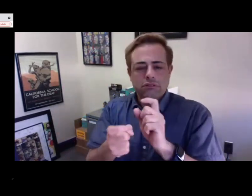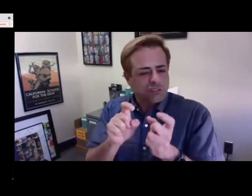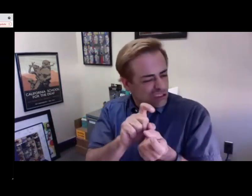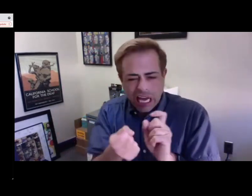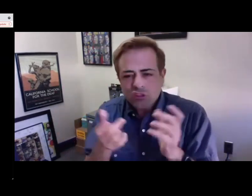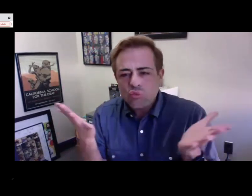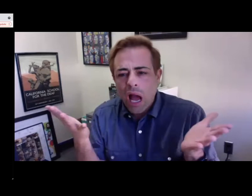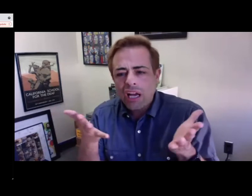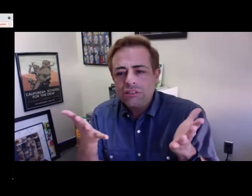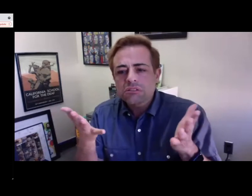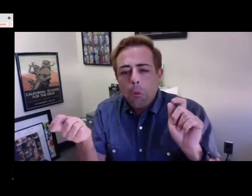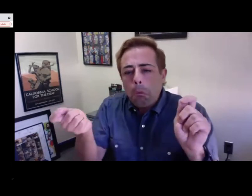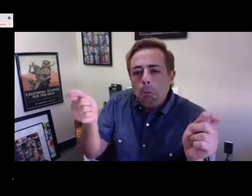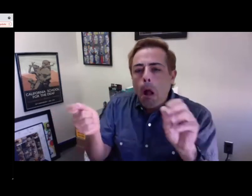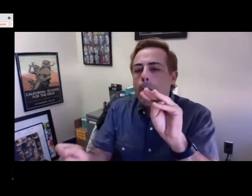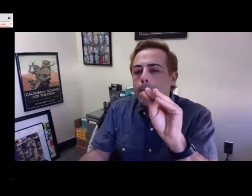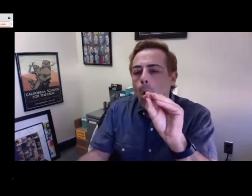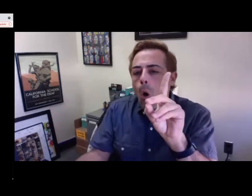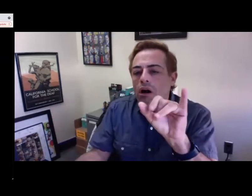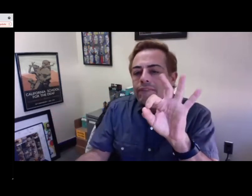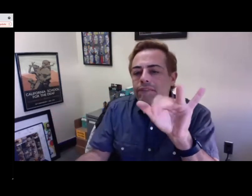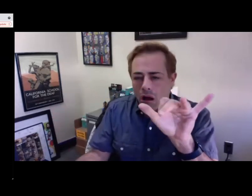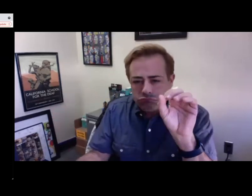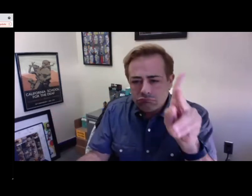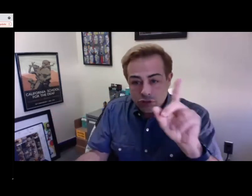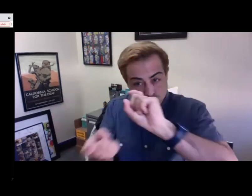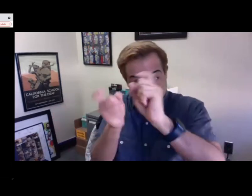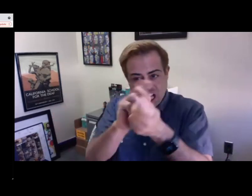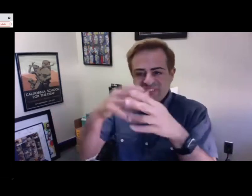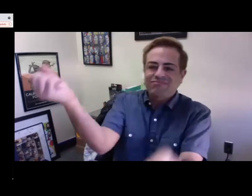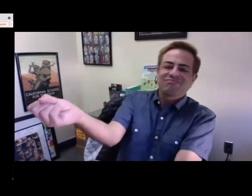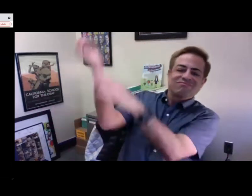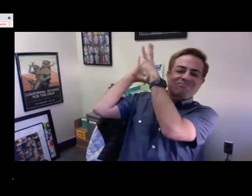with cochlear implants or something like that.